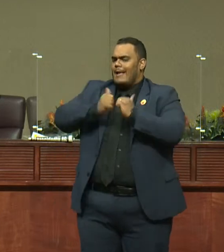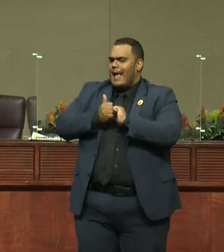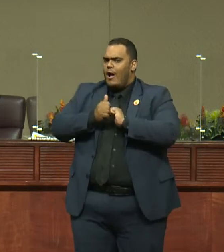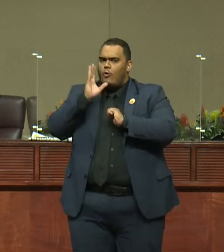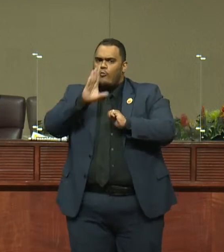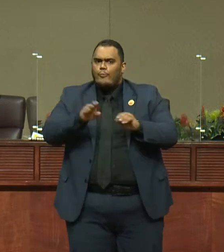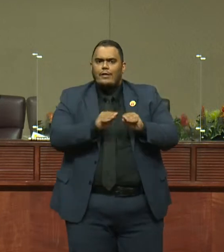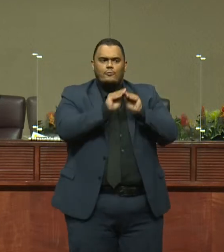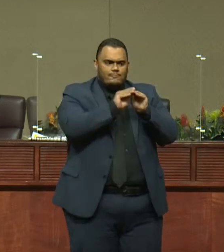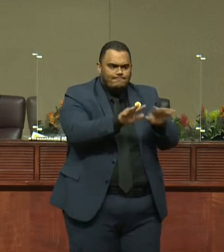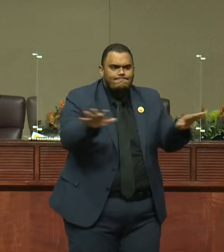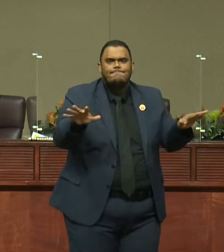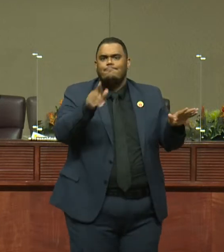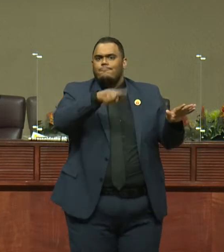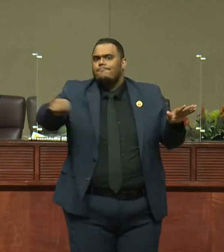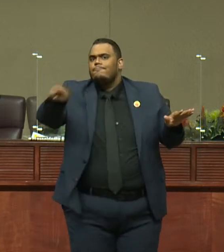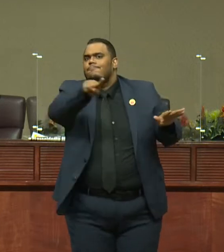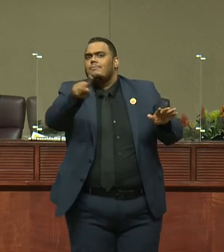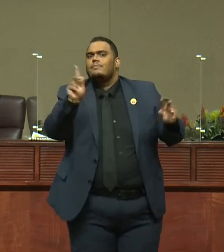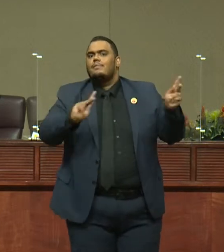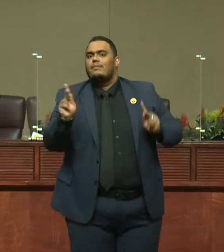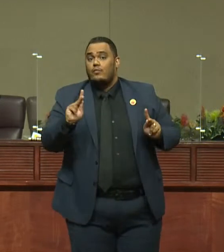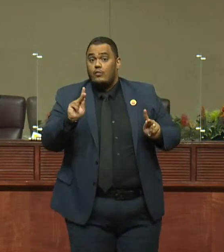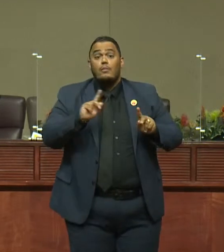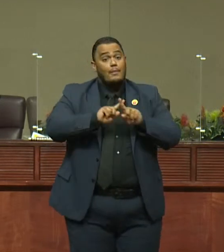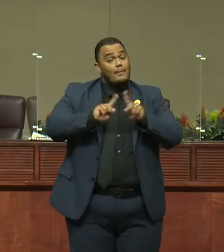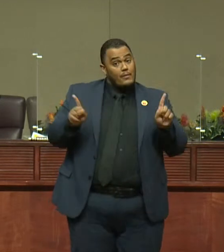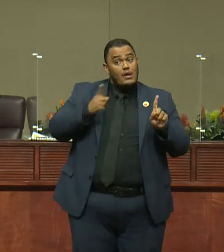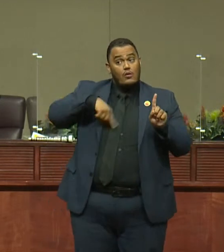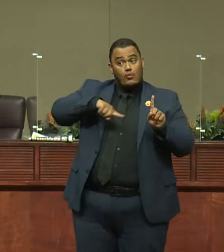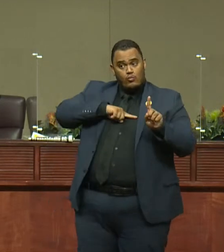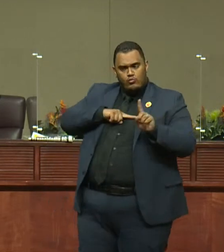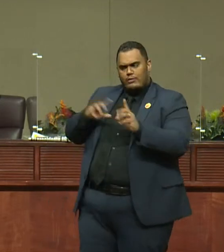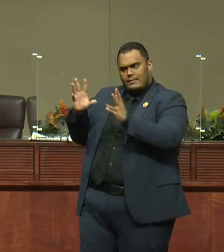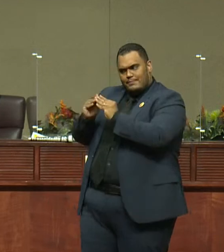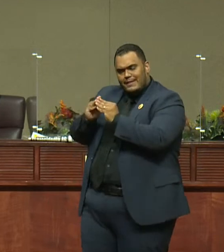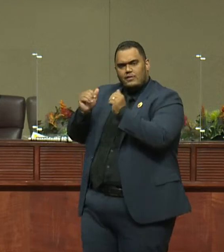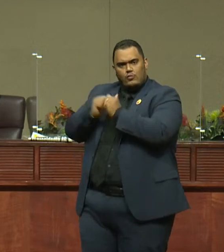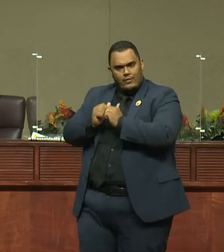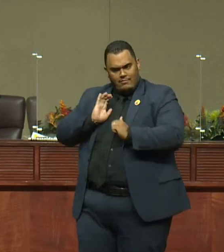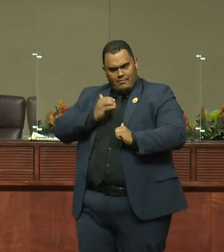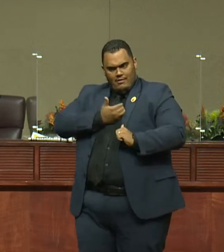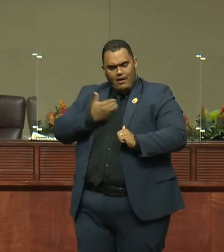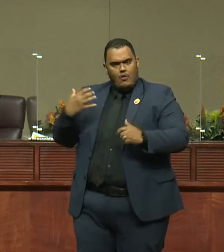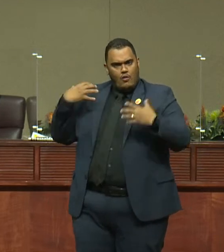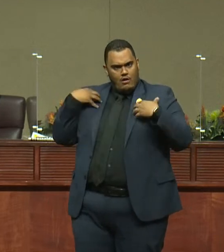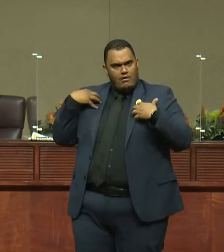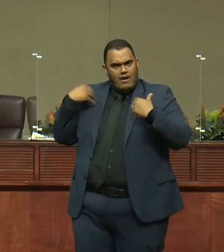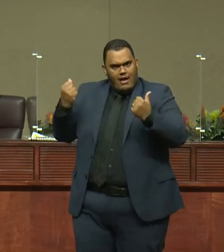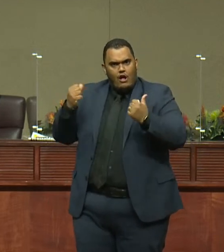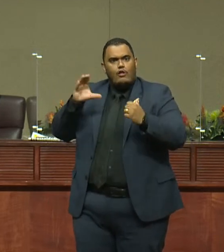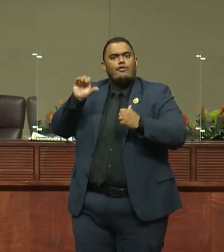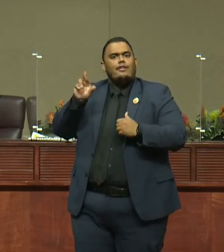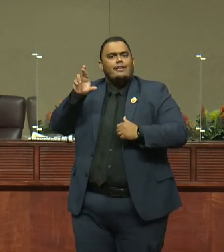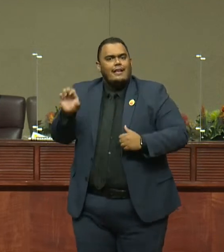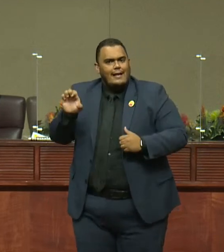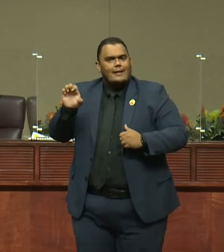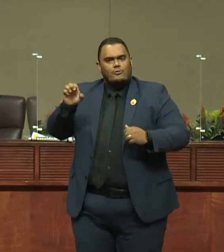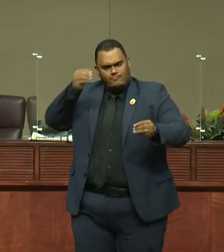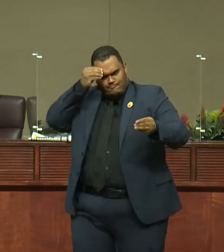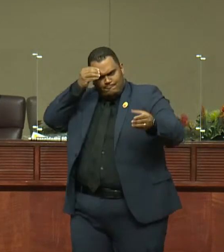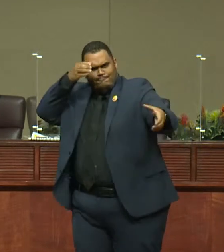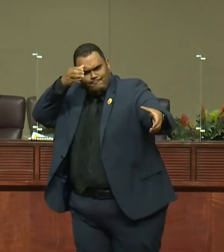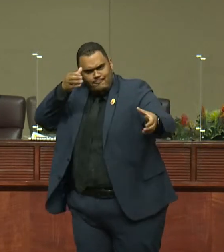meeting regularly with our healthcare partners, such as Dr. Pino and the Orange County Health Department, plus